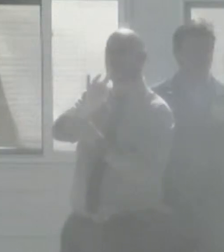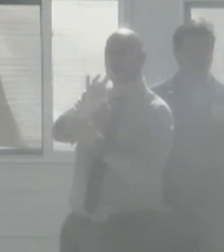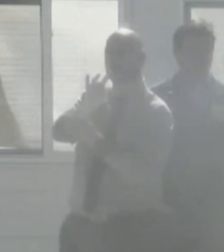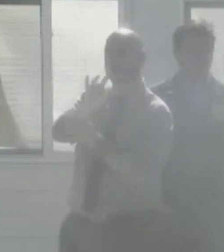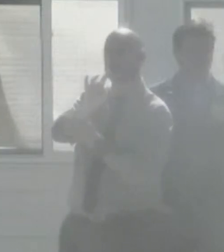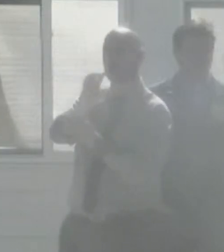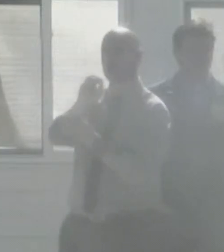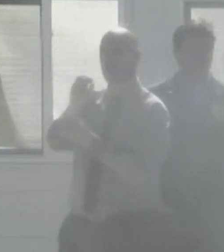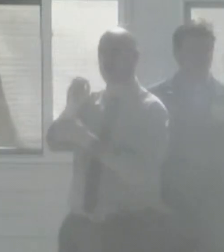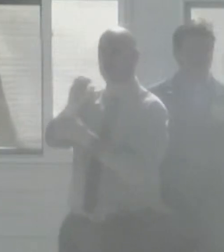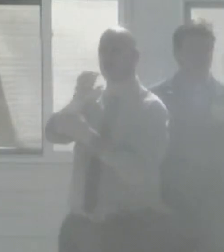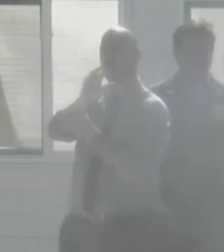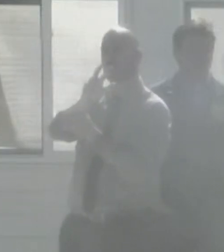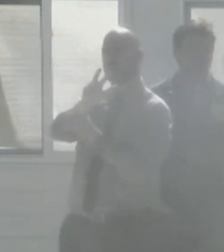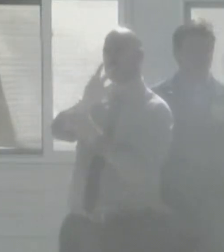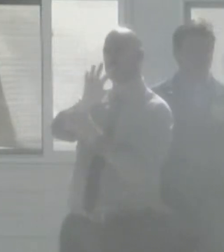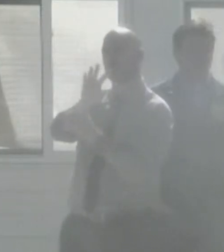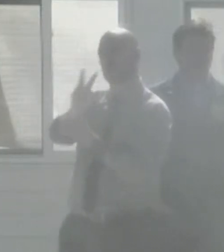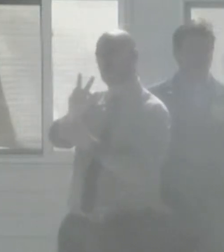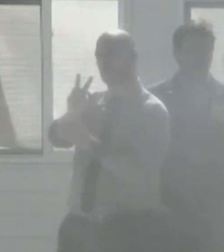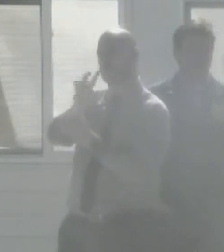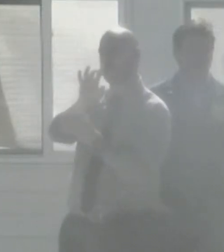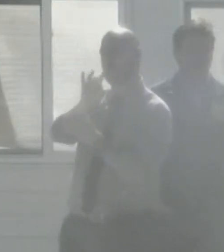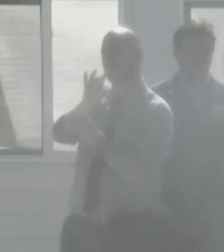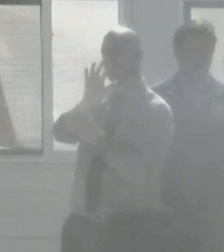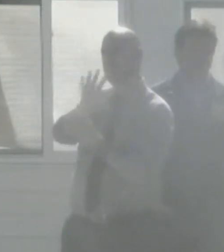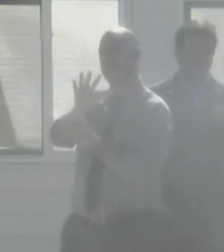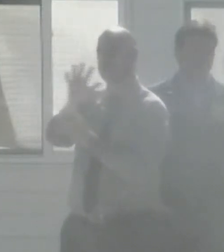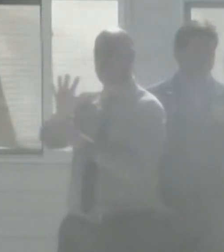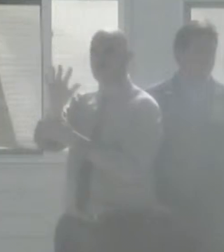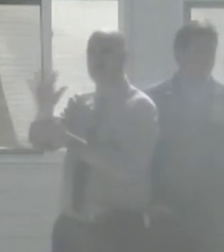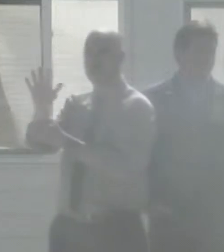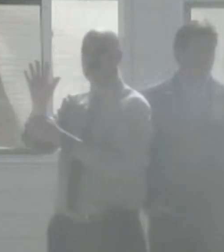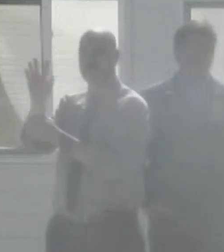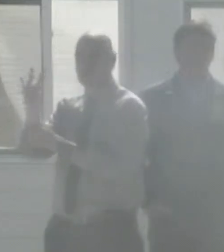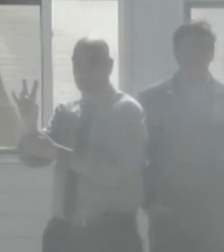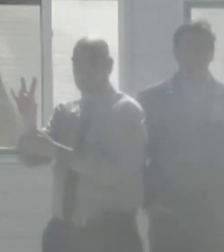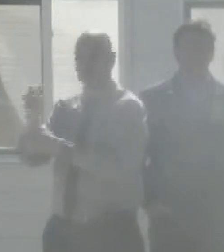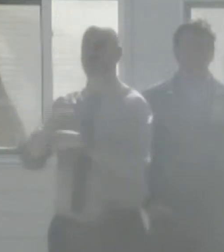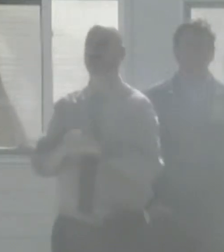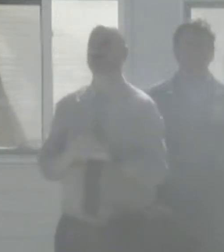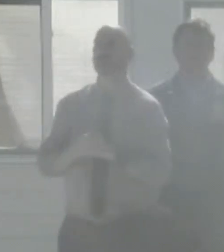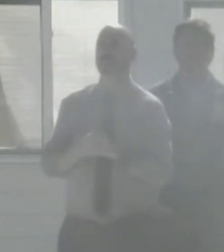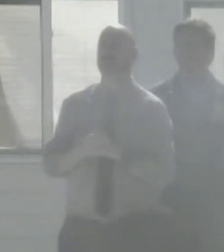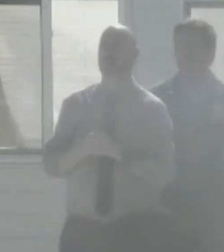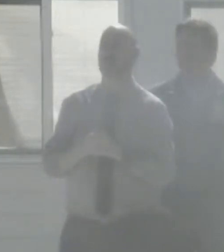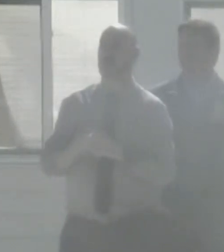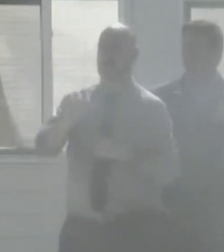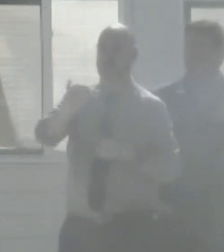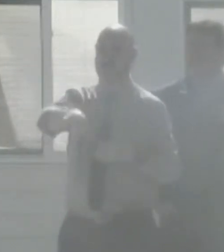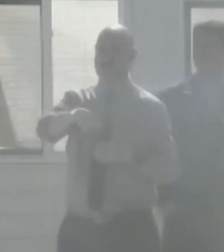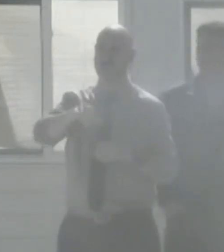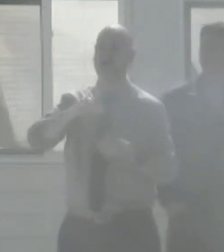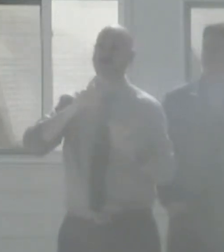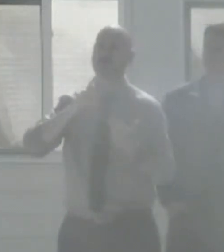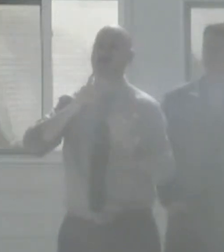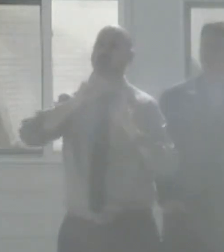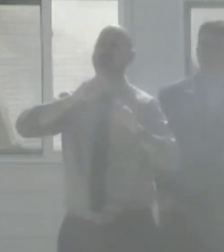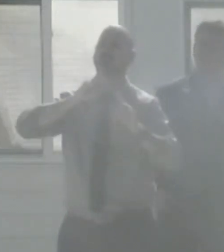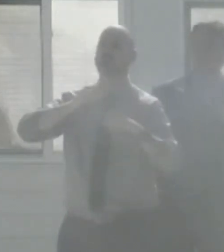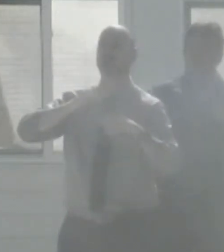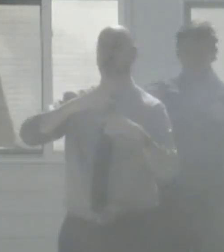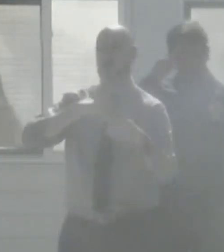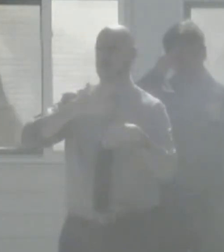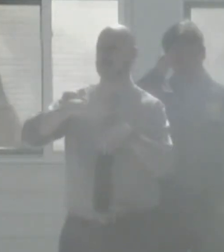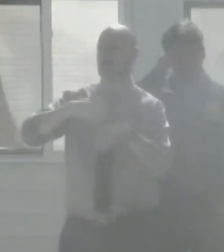1-800-342-3557. Help is available in English, Spanish, and Haitian Creole. You can always visit floridadisaster.org/updates for more